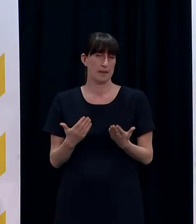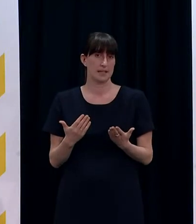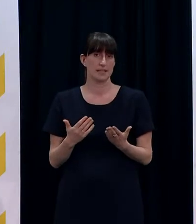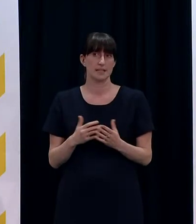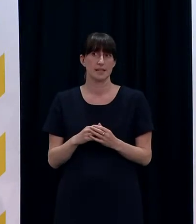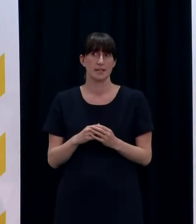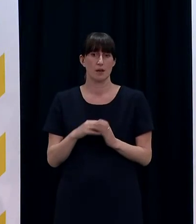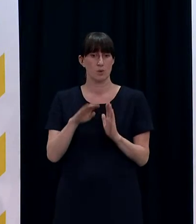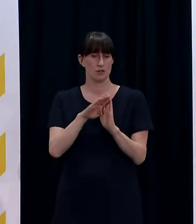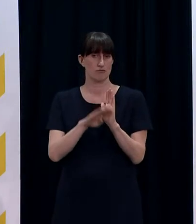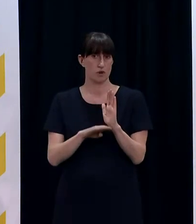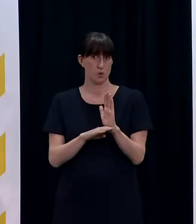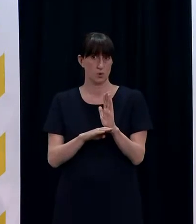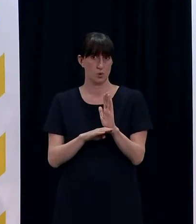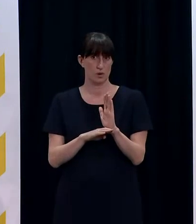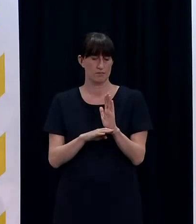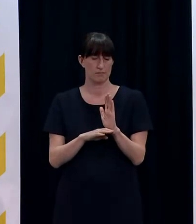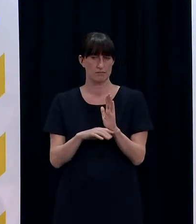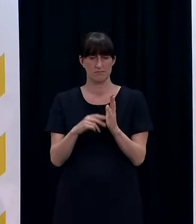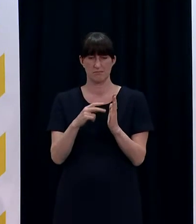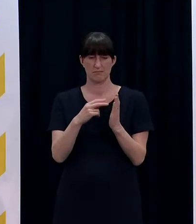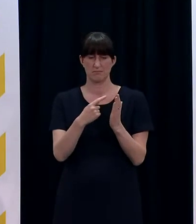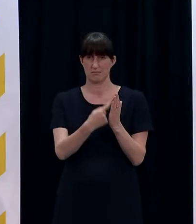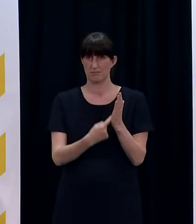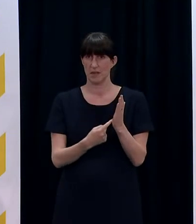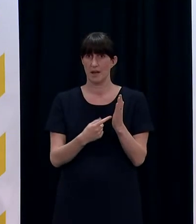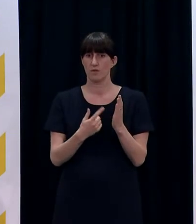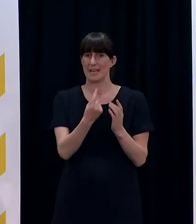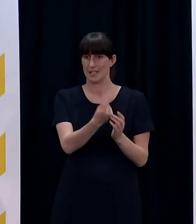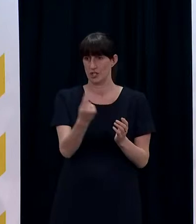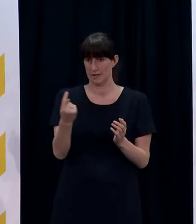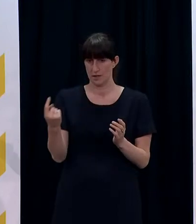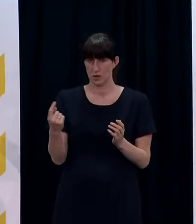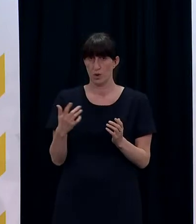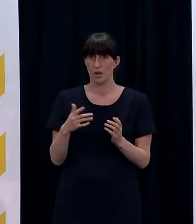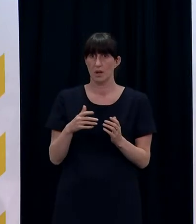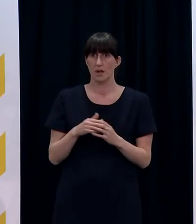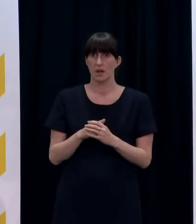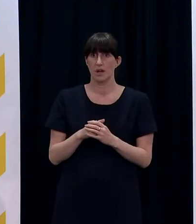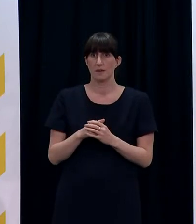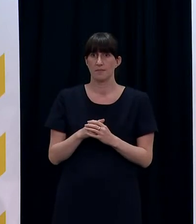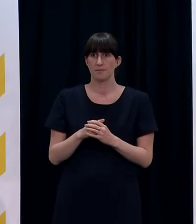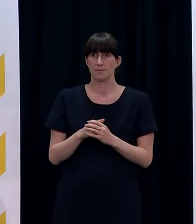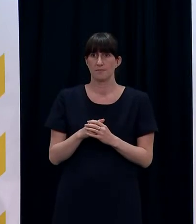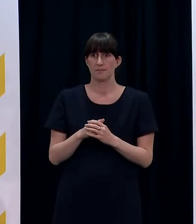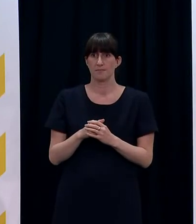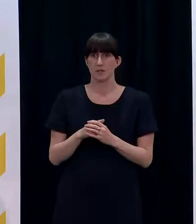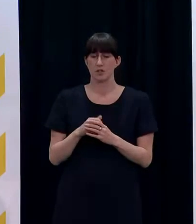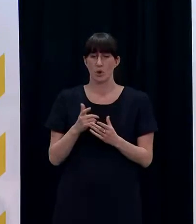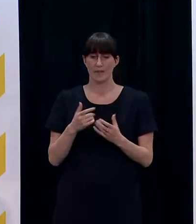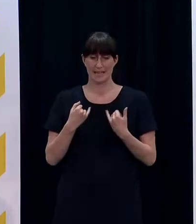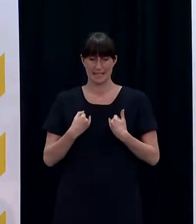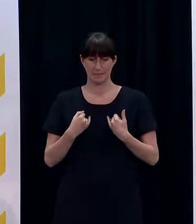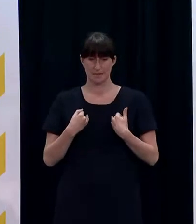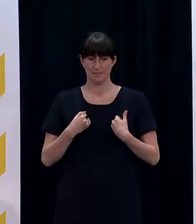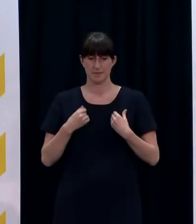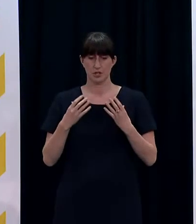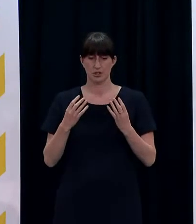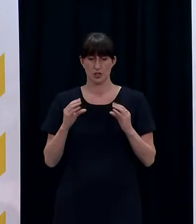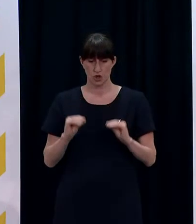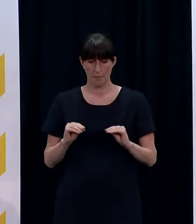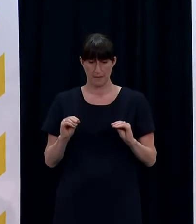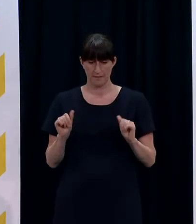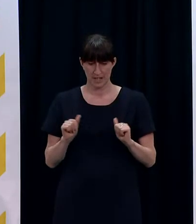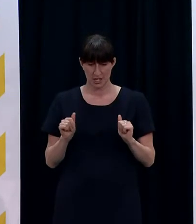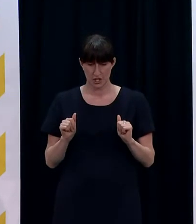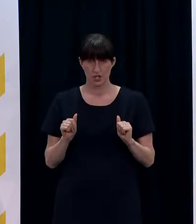that is applied to each individual, and it's about when they have their when they stop being symptomatic, if they were symptomatic,